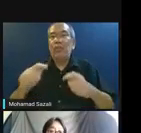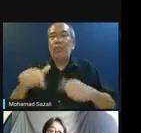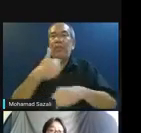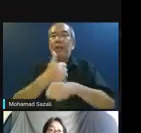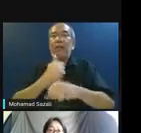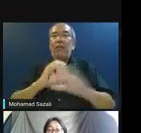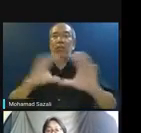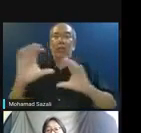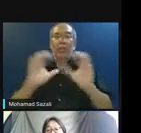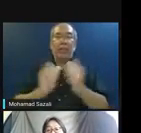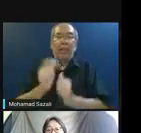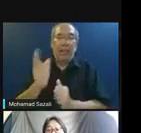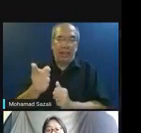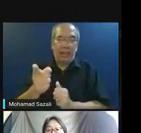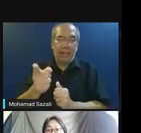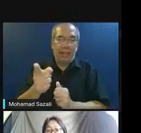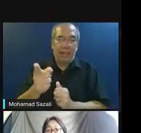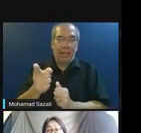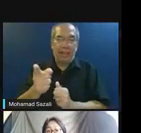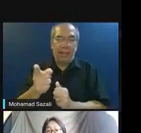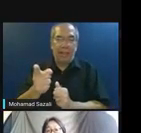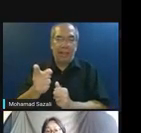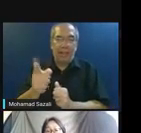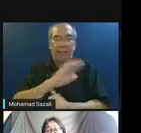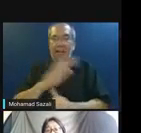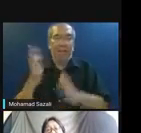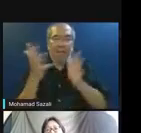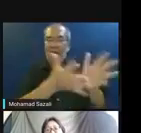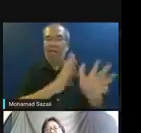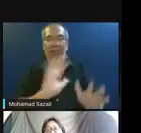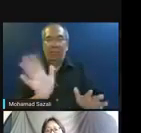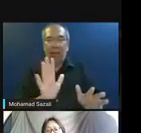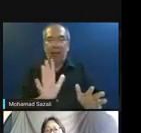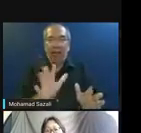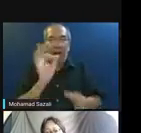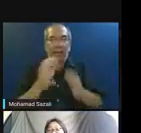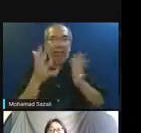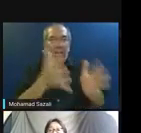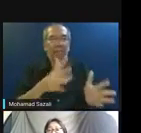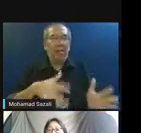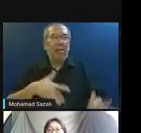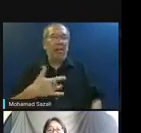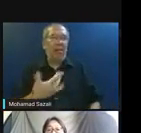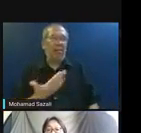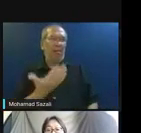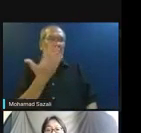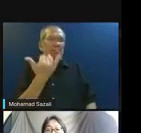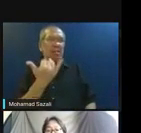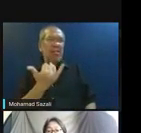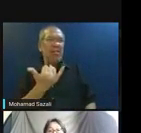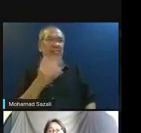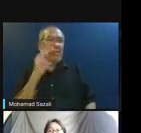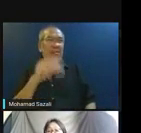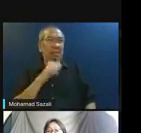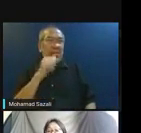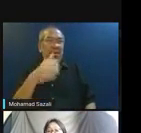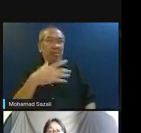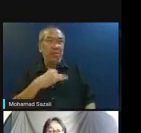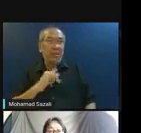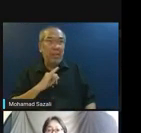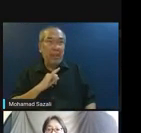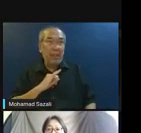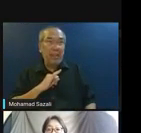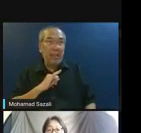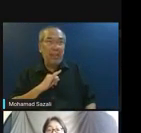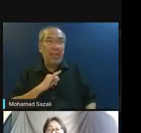like just like all of you, we too have feelings. So try to communicate with us, even though you do not understand sign language. It's